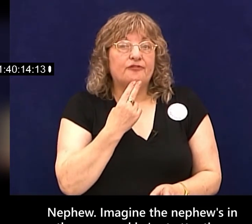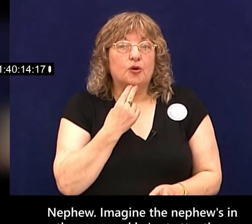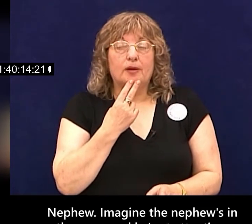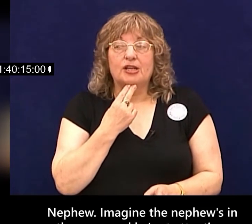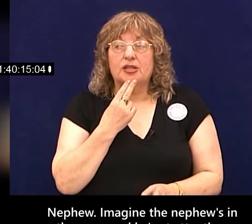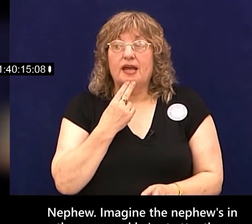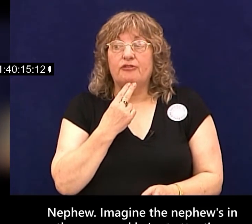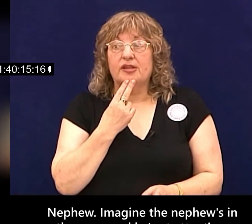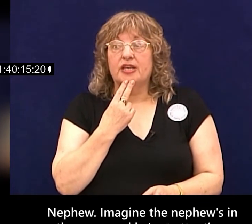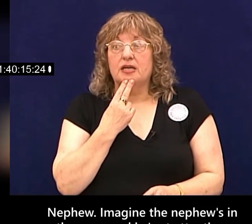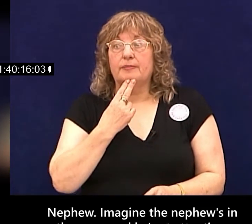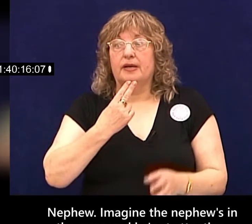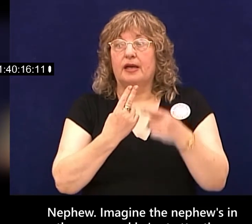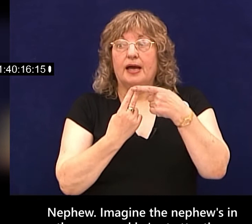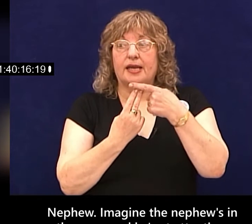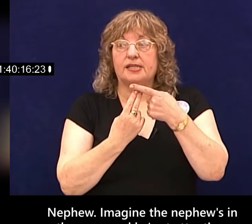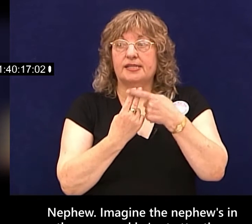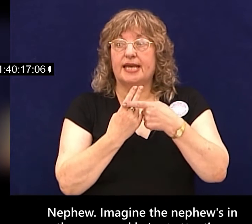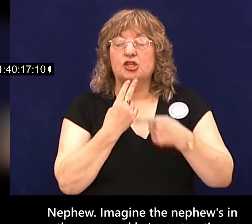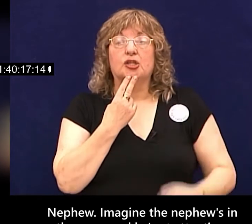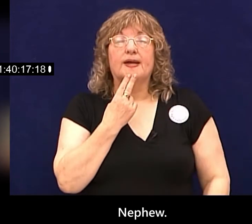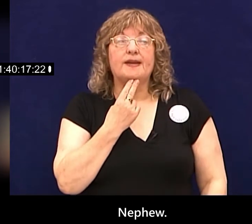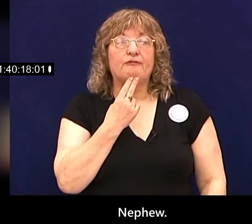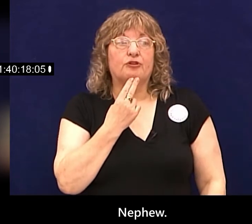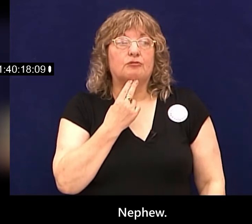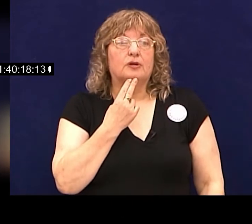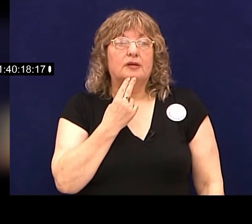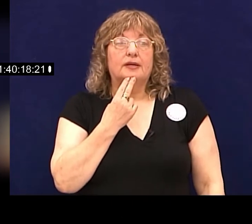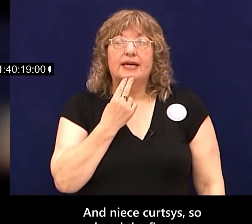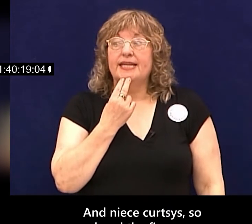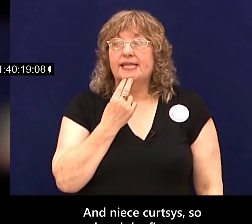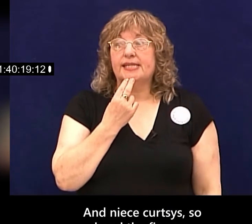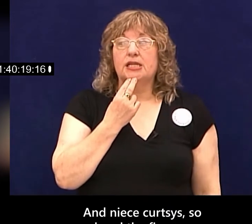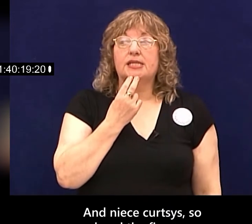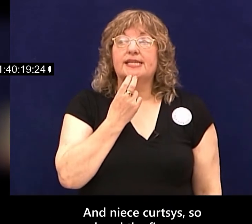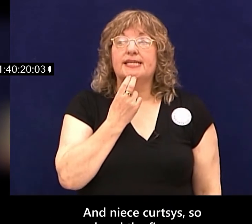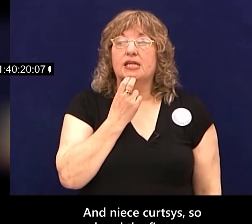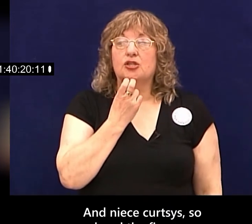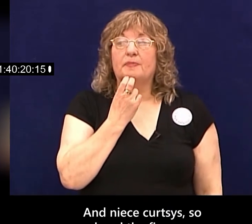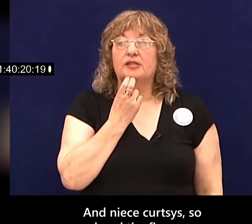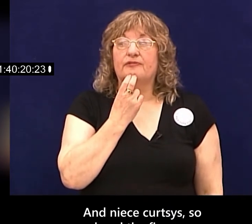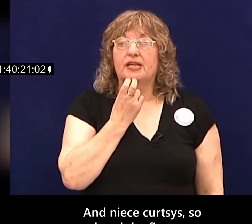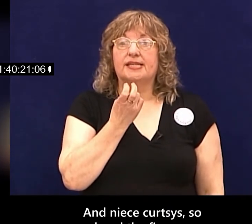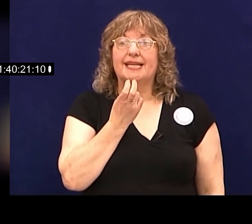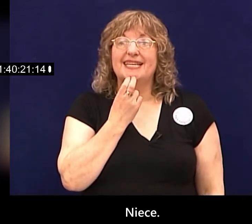Nephew, imagine the nephew's in the army and he's at attention, nephew. A niece curtsies, so bend the fingers,